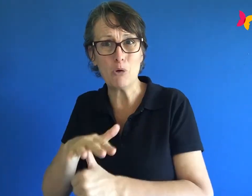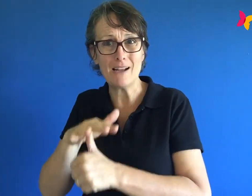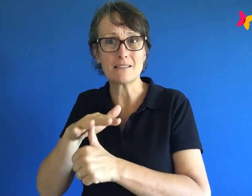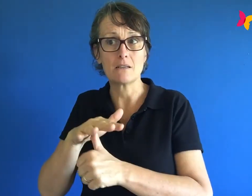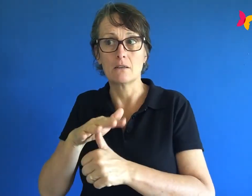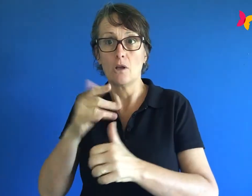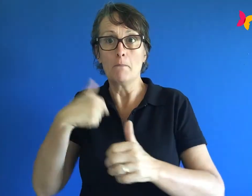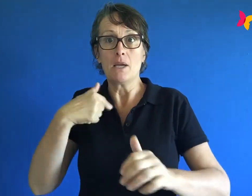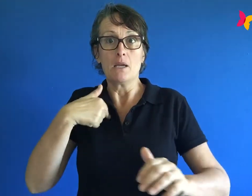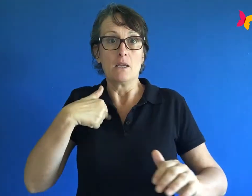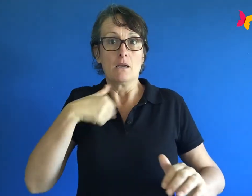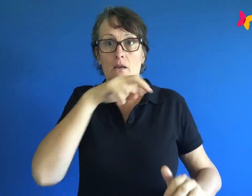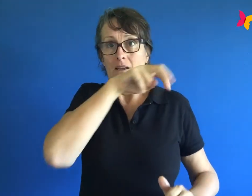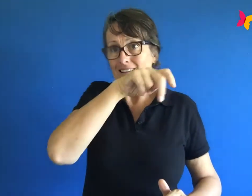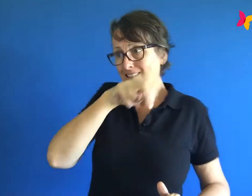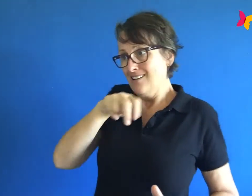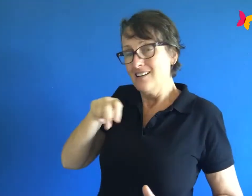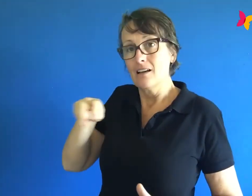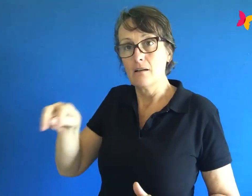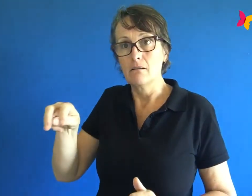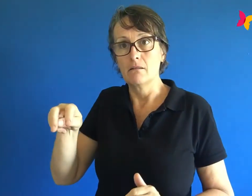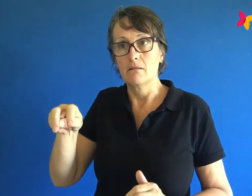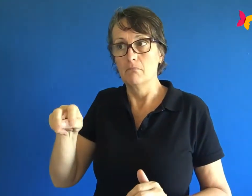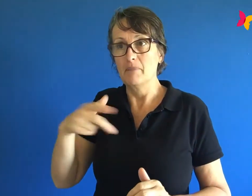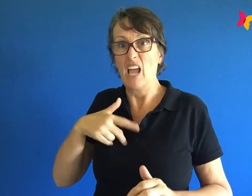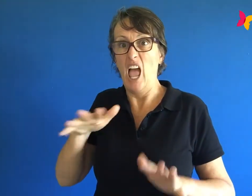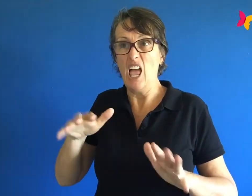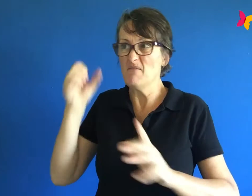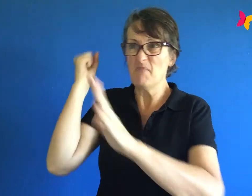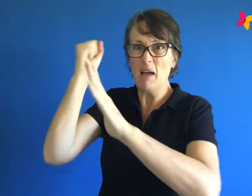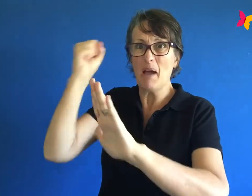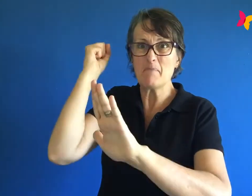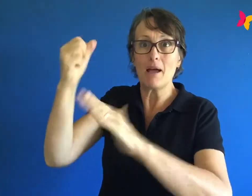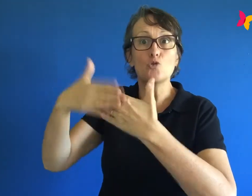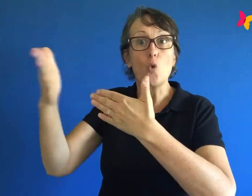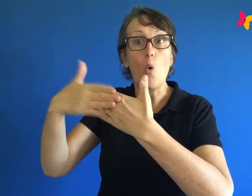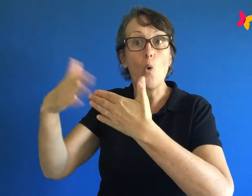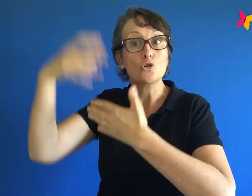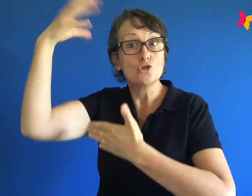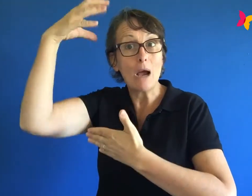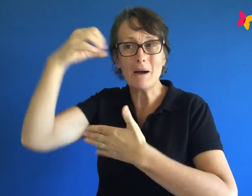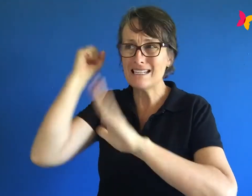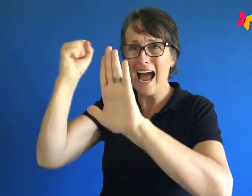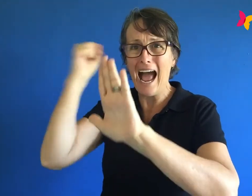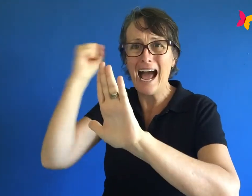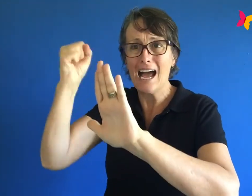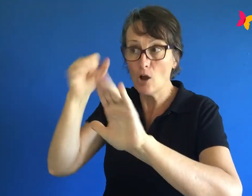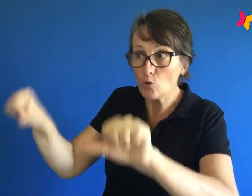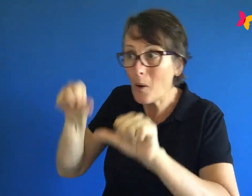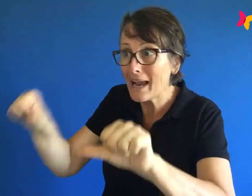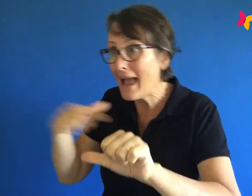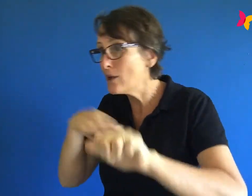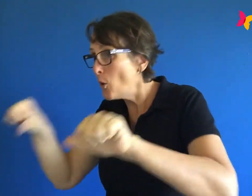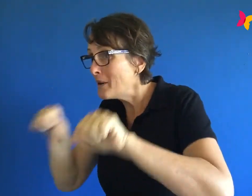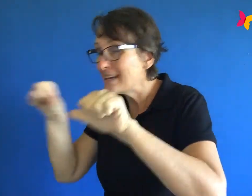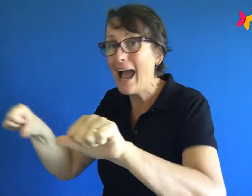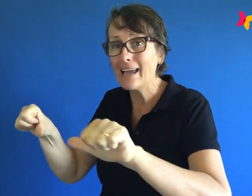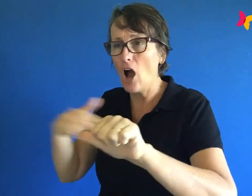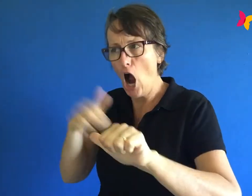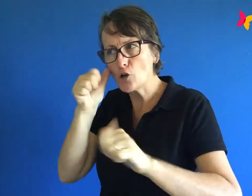I went in there, I was like I was banging the door and I was like, you're right in there, and then I was like, I know what you're doing,